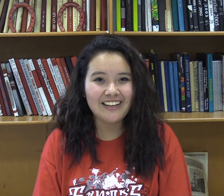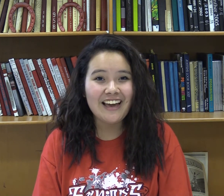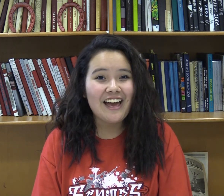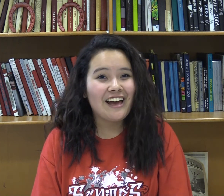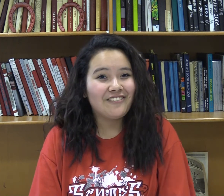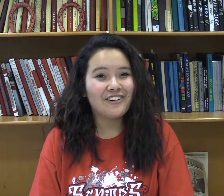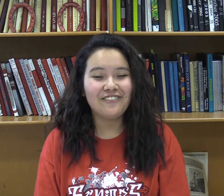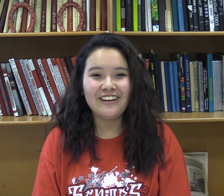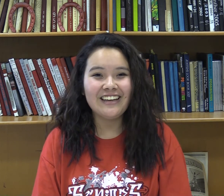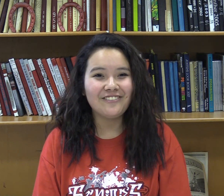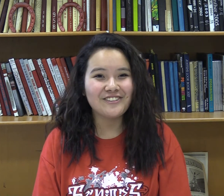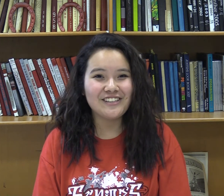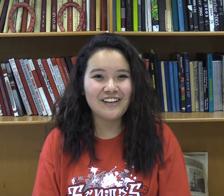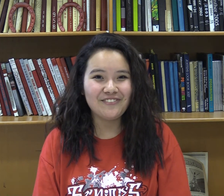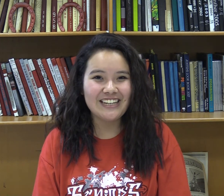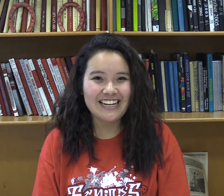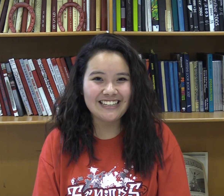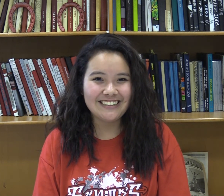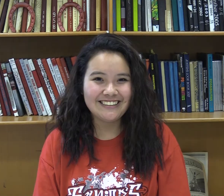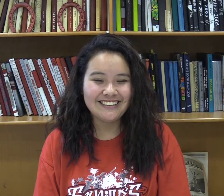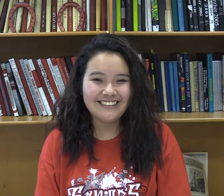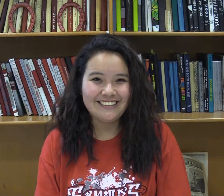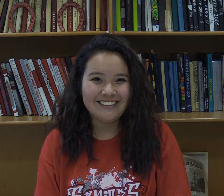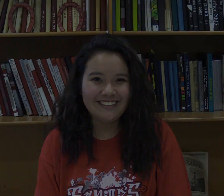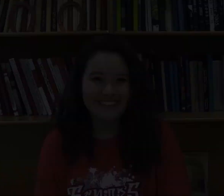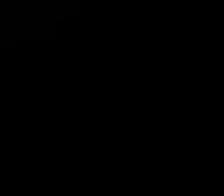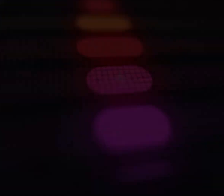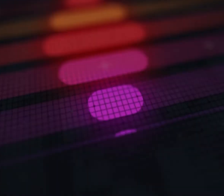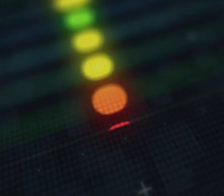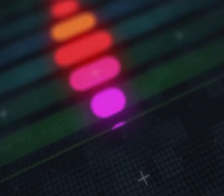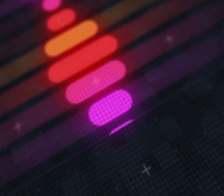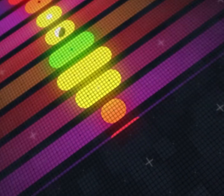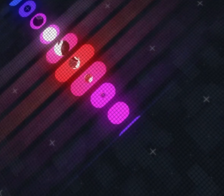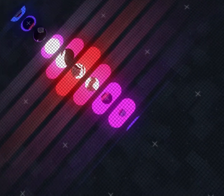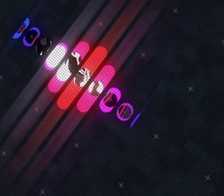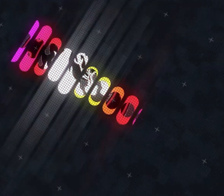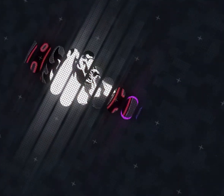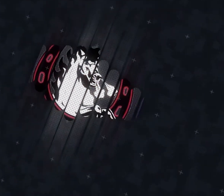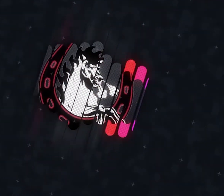Wiley. Have a great weekend, and we'll see y'all Monday.